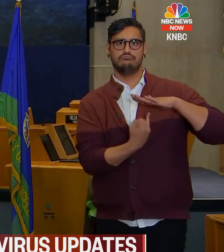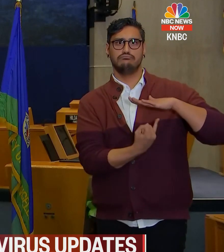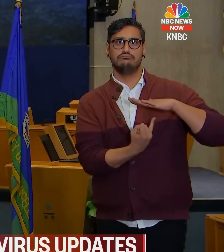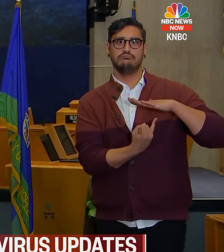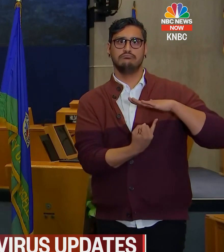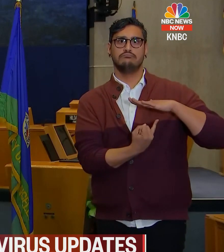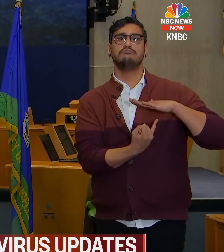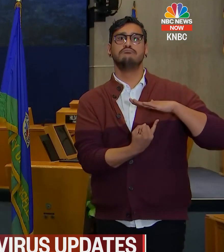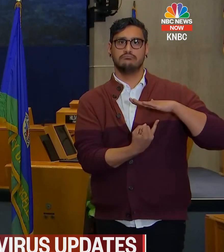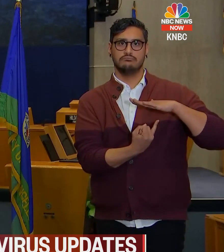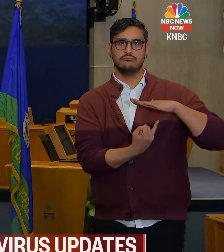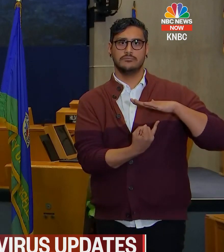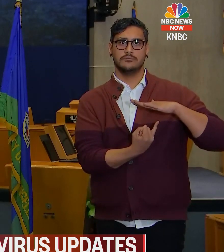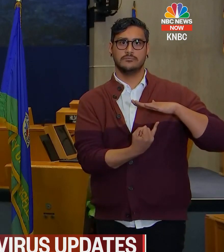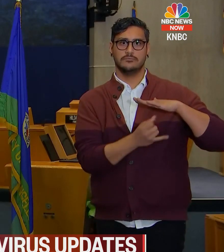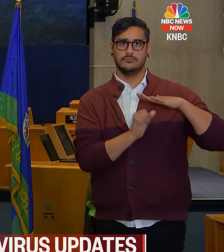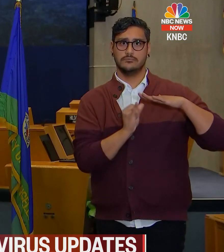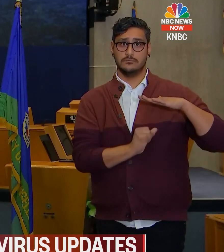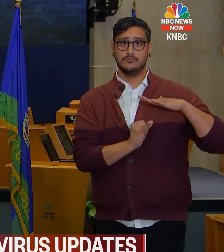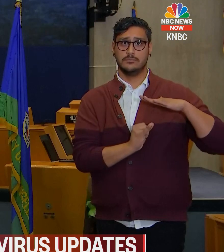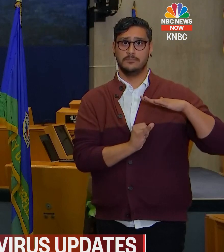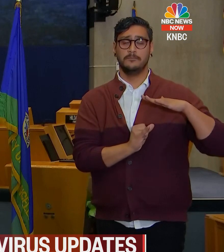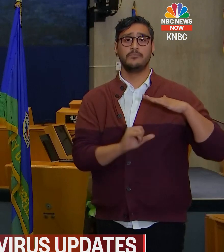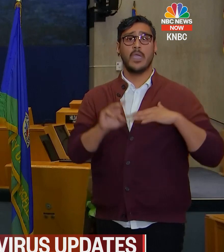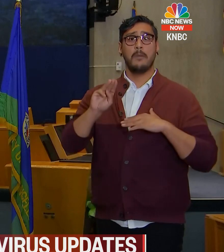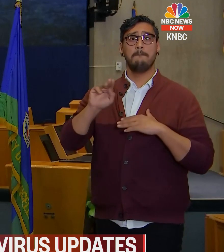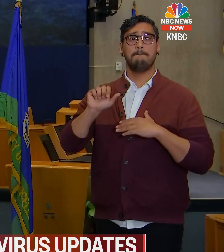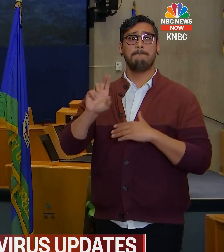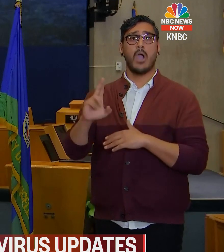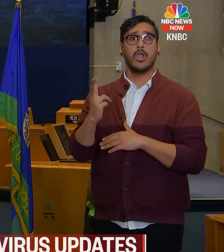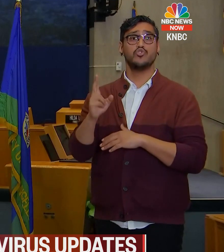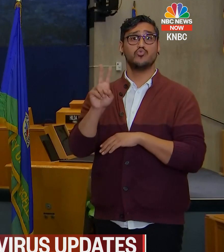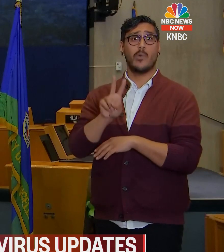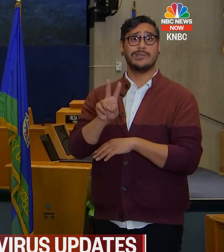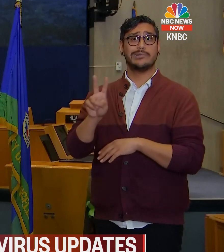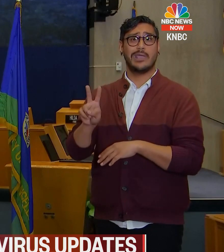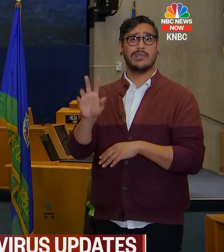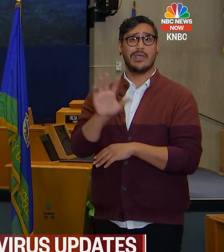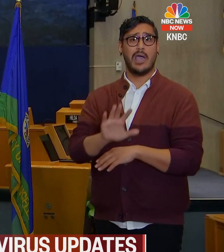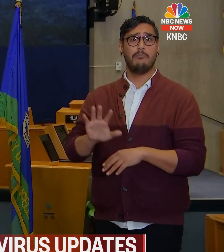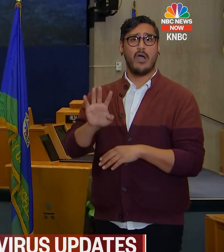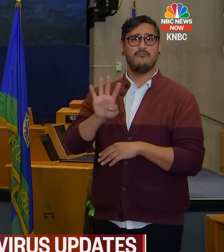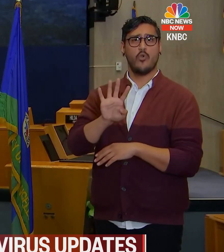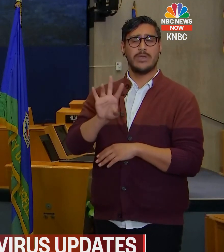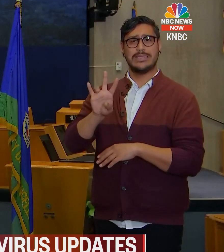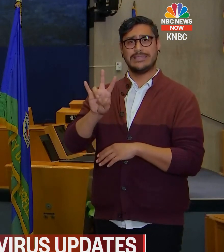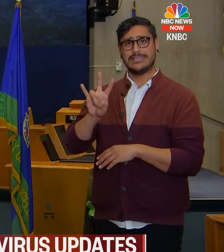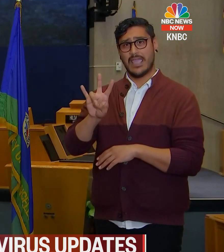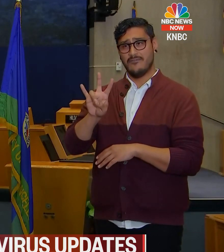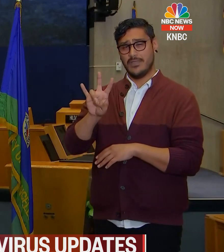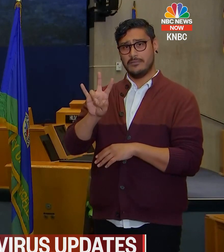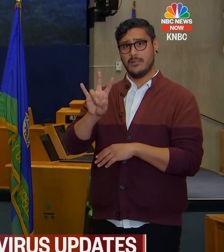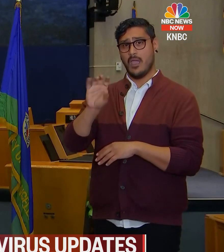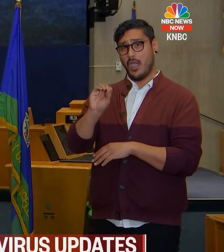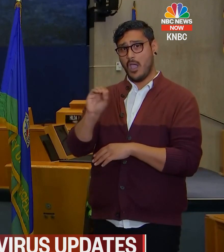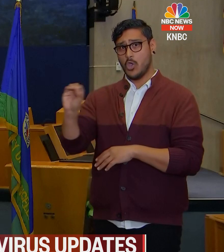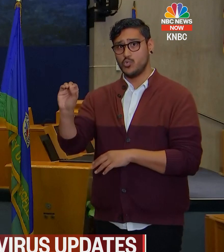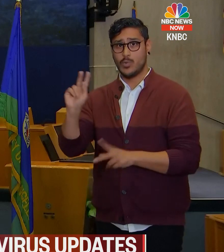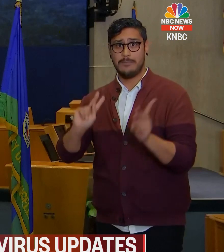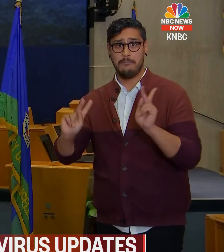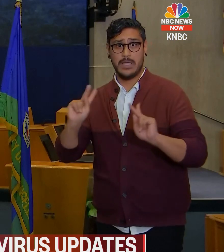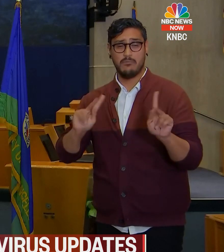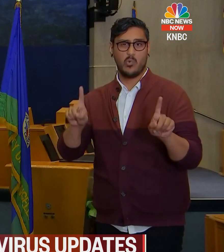are quarantined. As of March 22nd, about 4,700 people were tested in LA